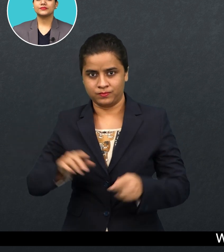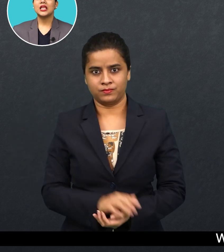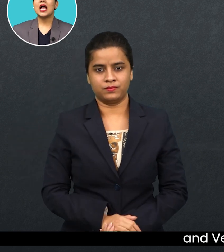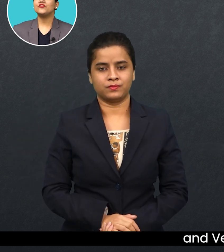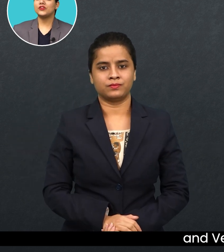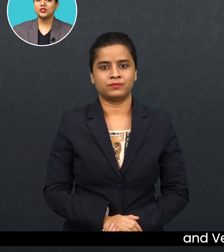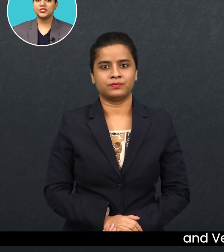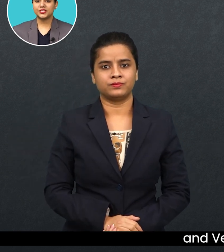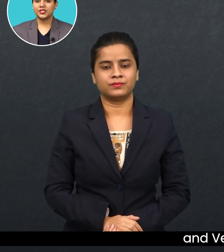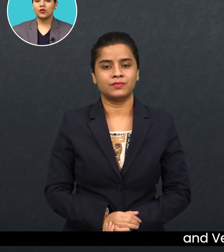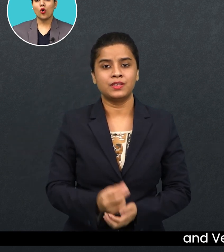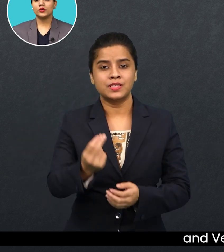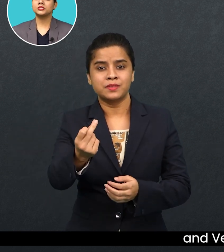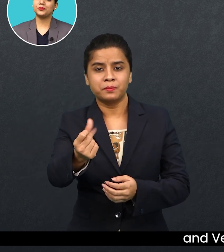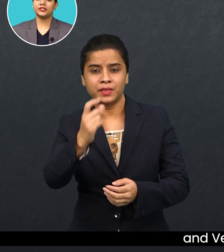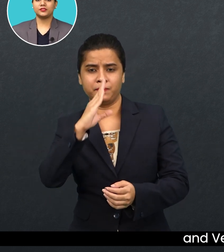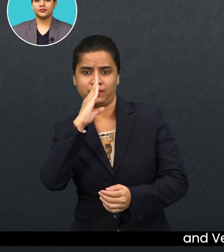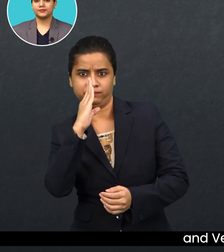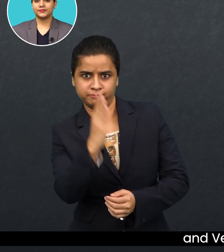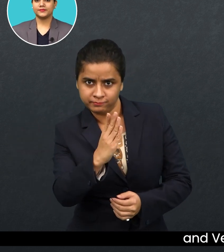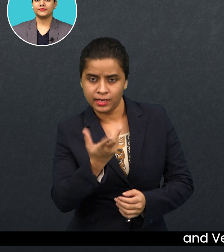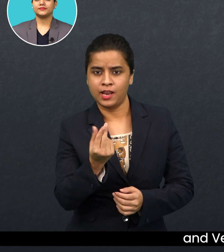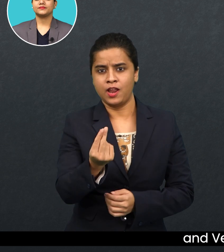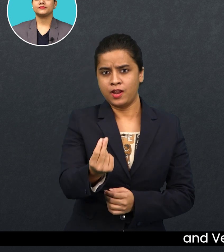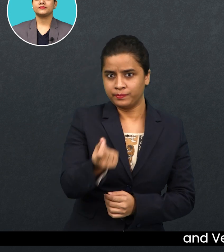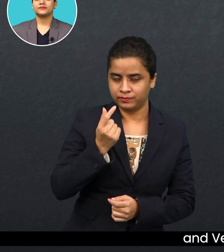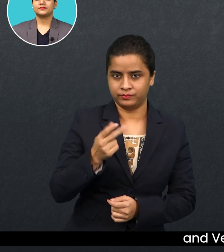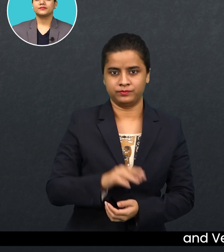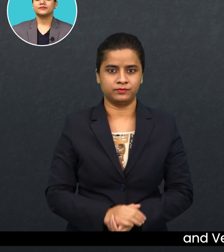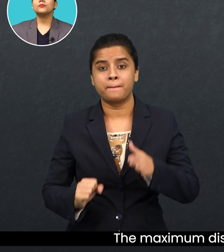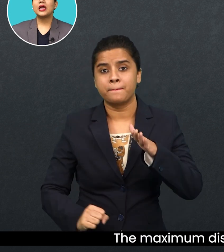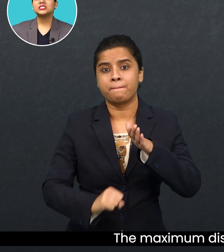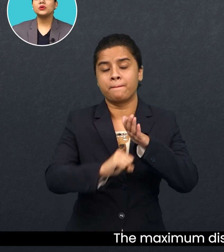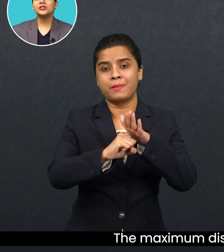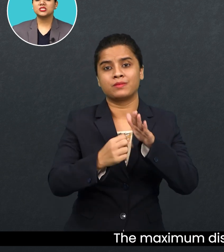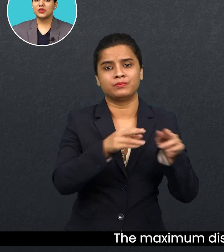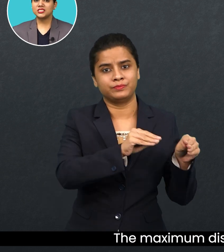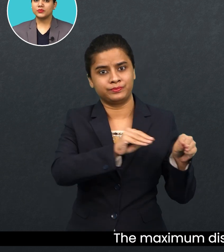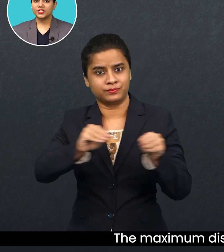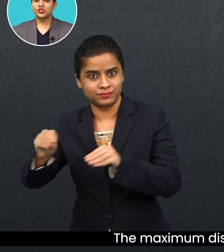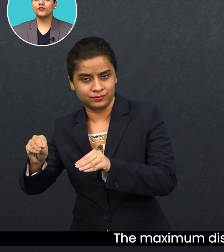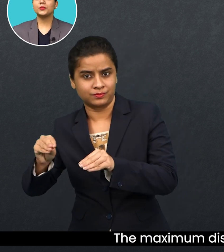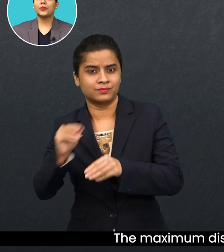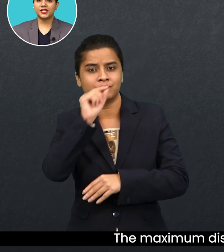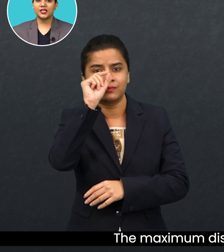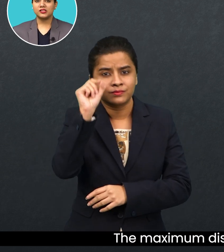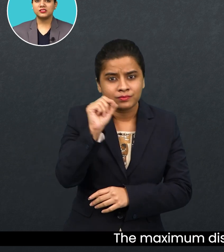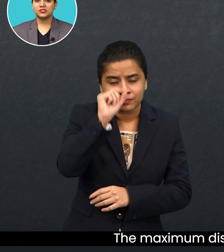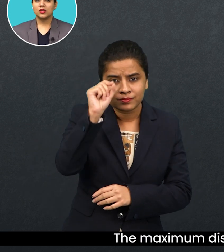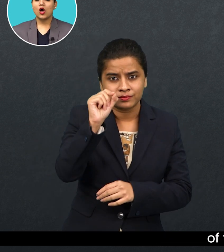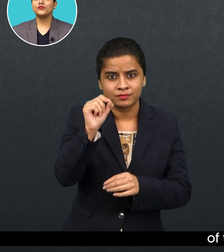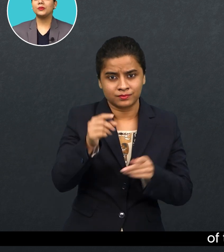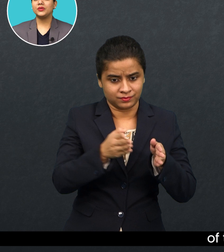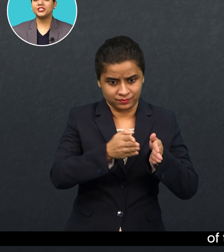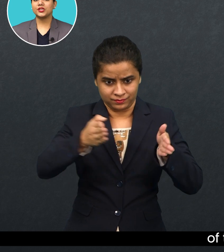and velocity or speed. The maximum displacement of the particles